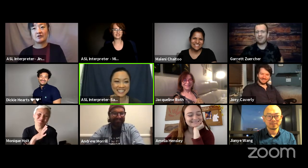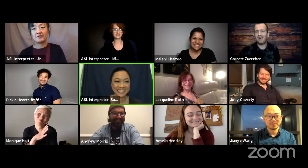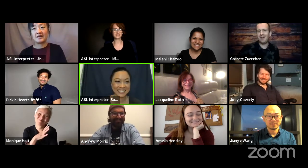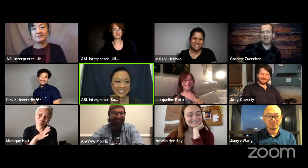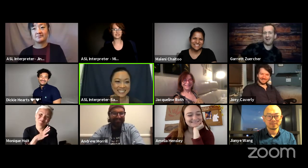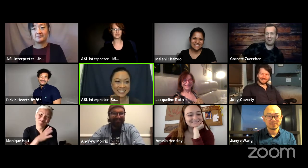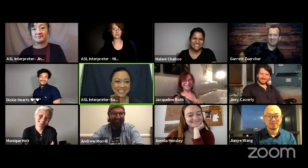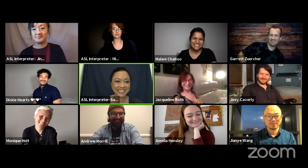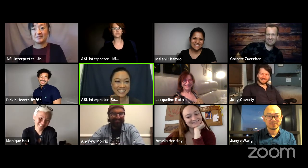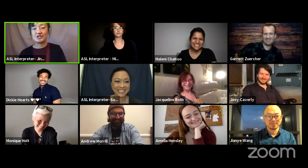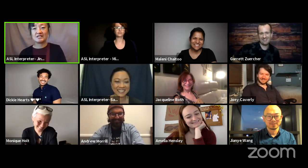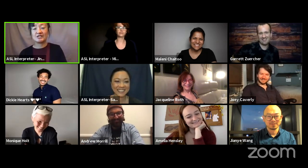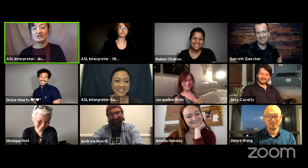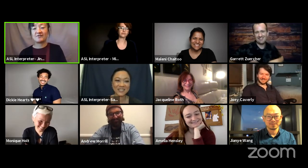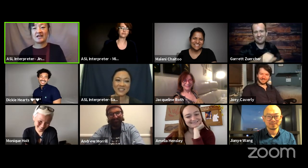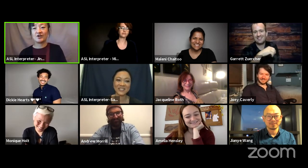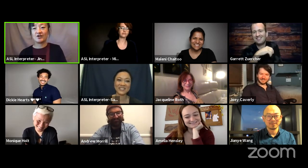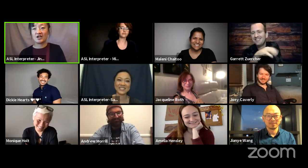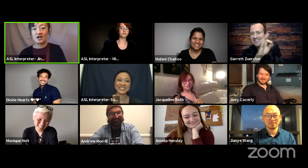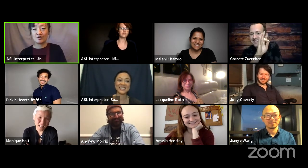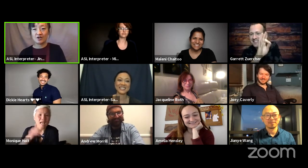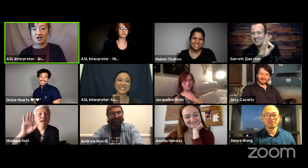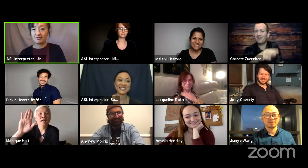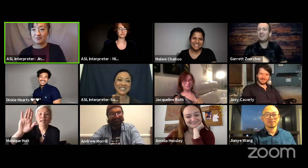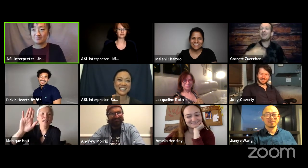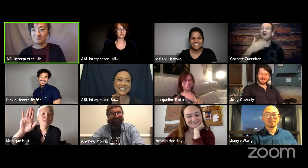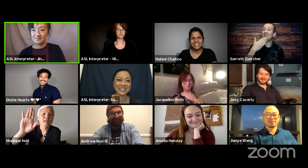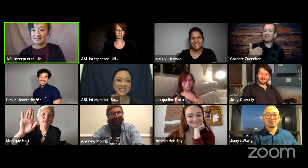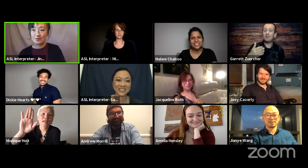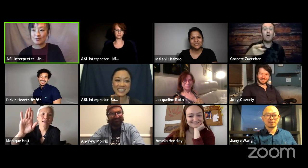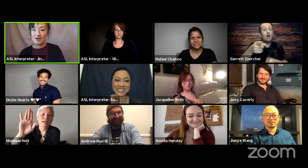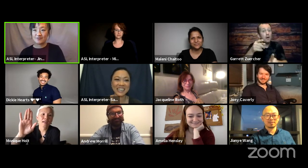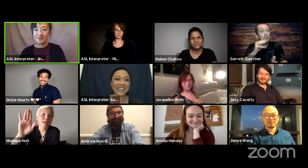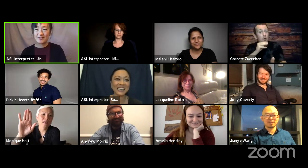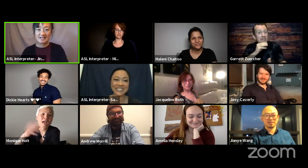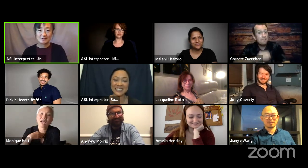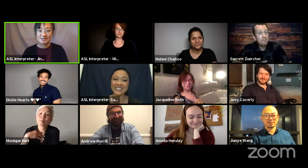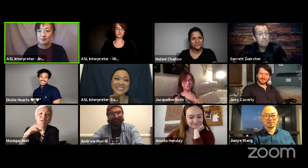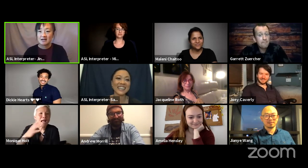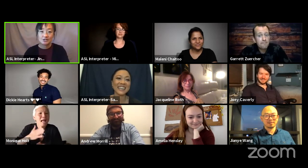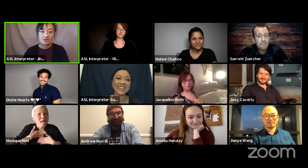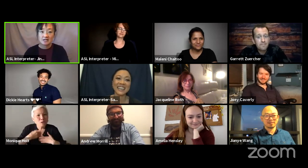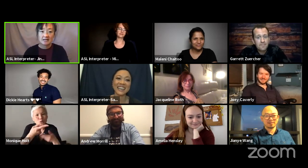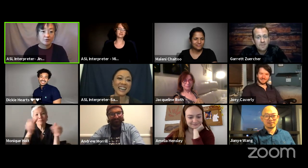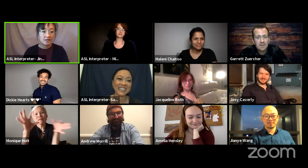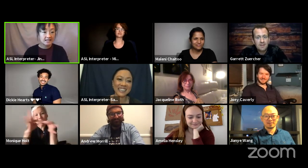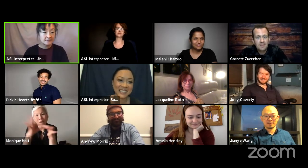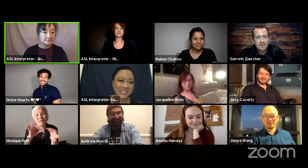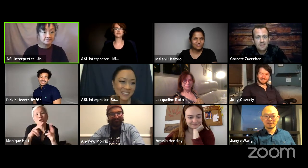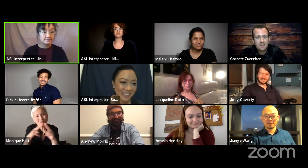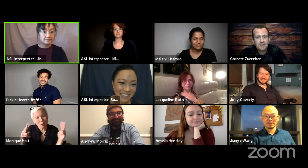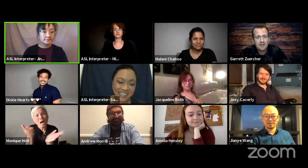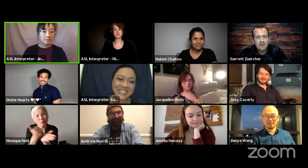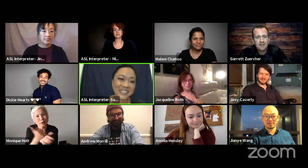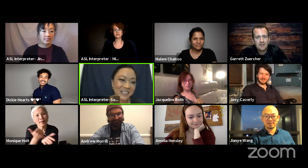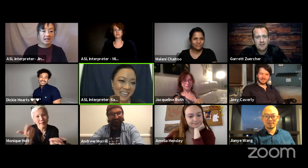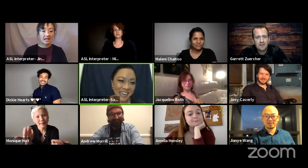afraid, but she is just fangirling all over all of you. So wonderful, thank you so much. And okay. Monique? It's okay, I